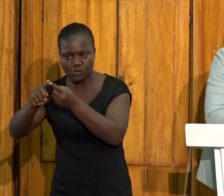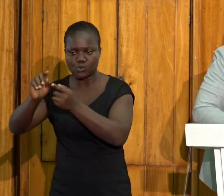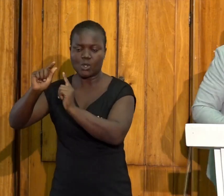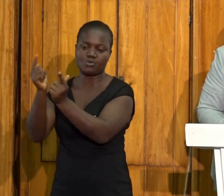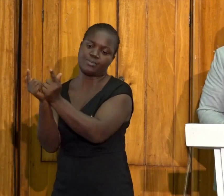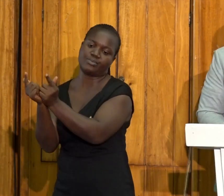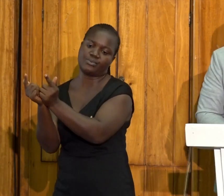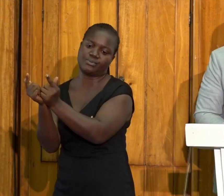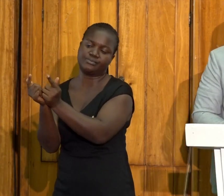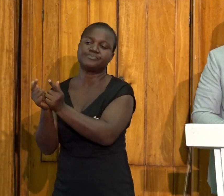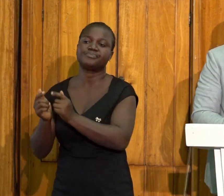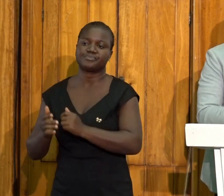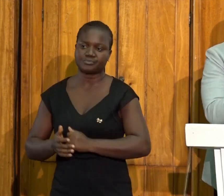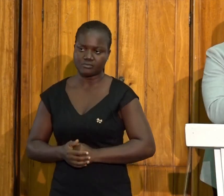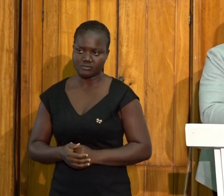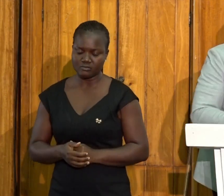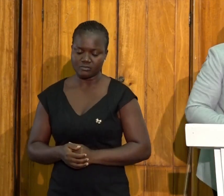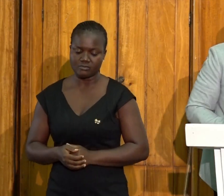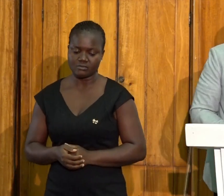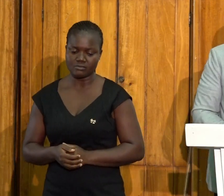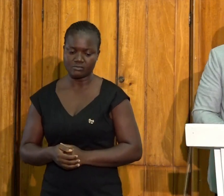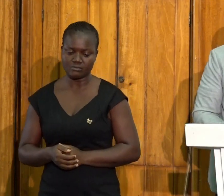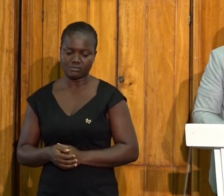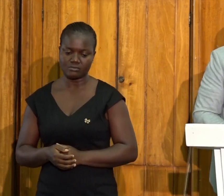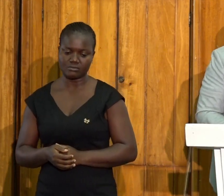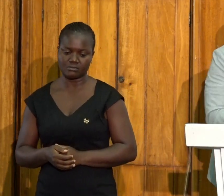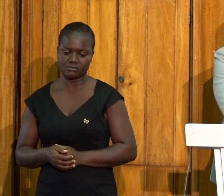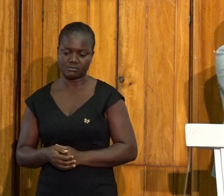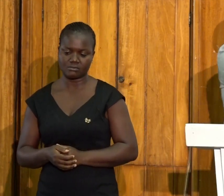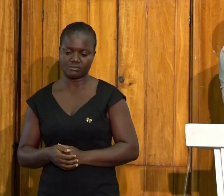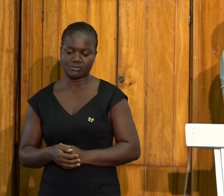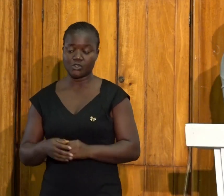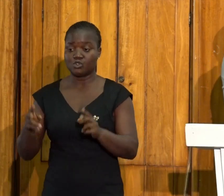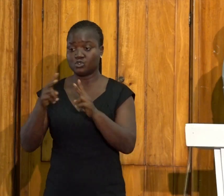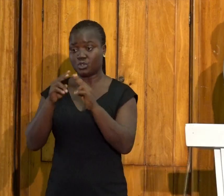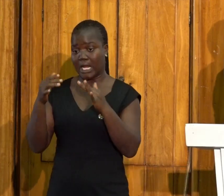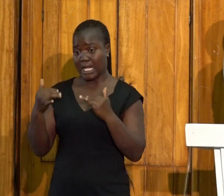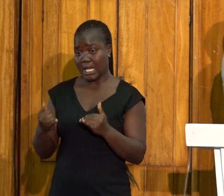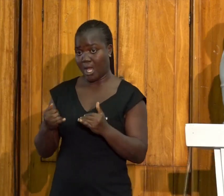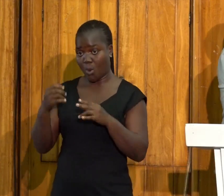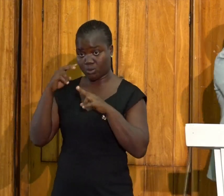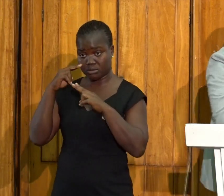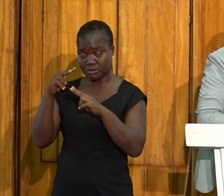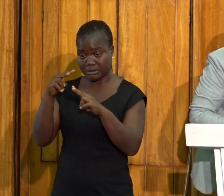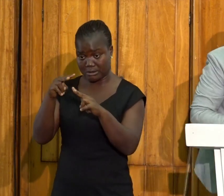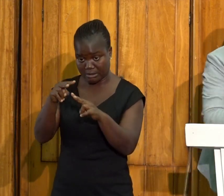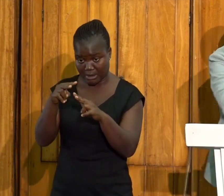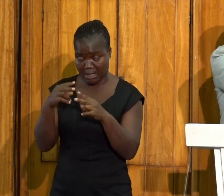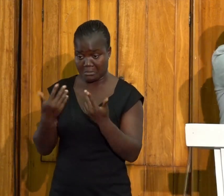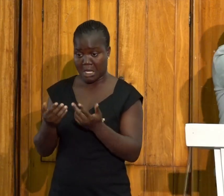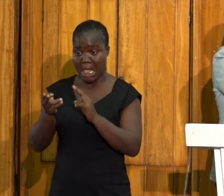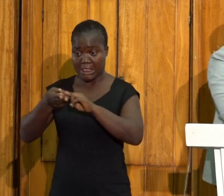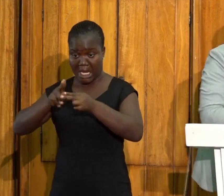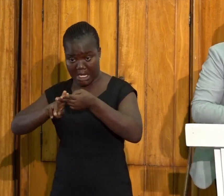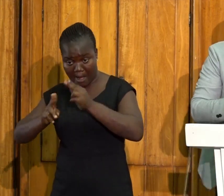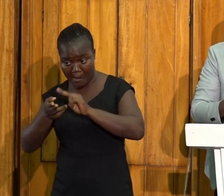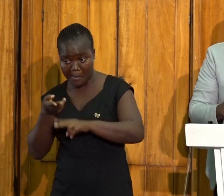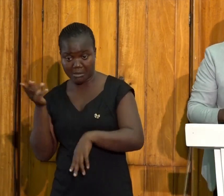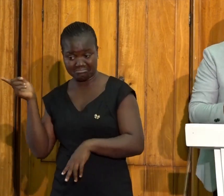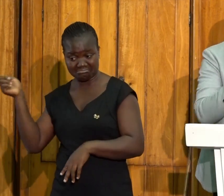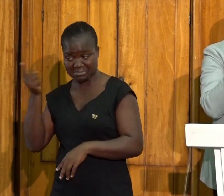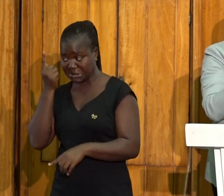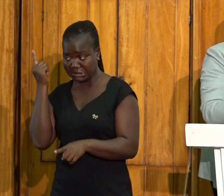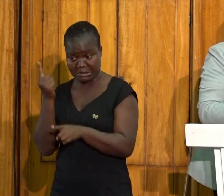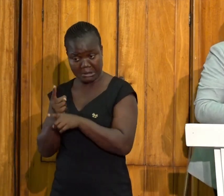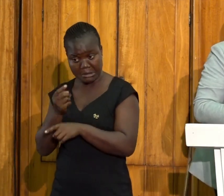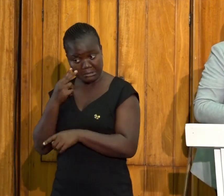we'll be able to share what we are learning on these pregnant women. So if you look at the figure at the end, it's just looking